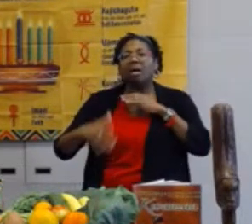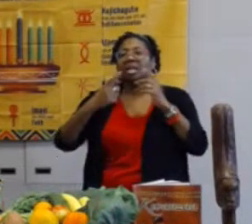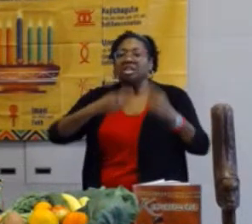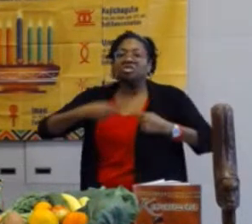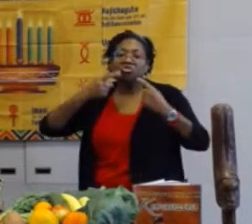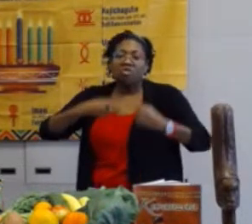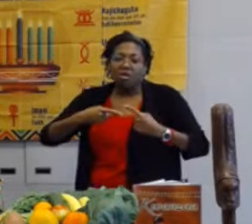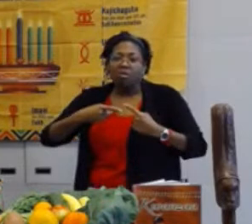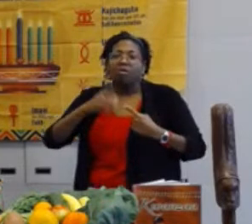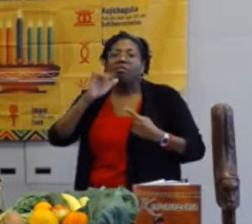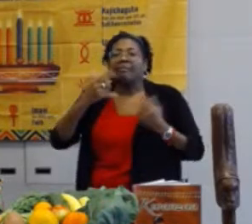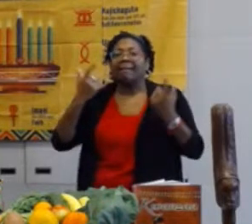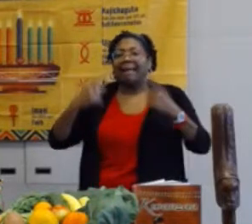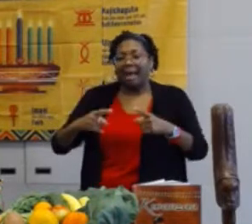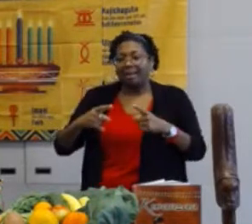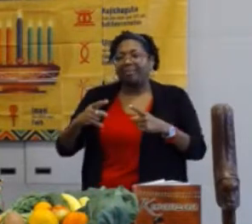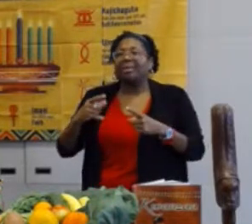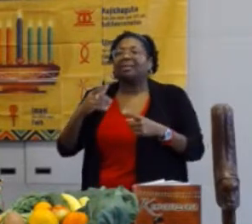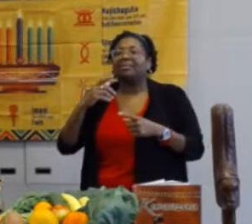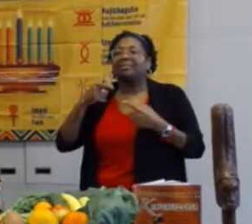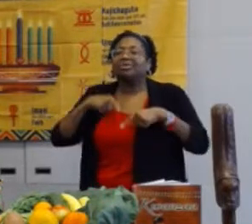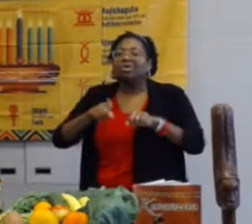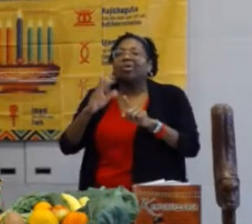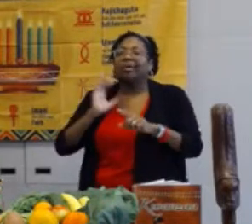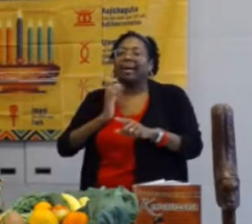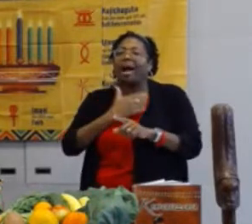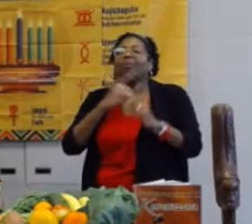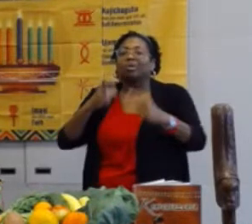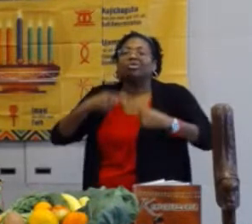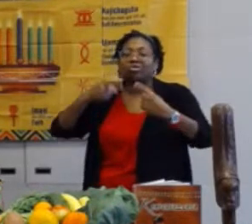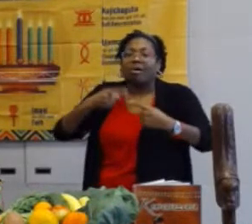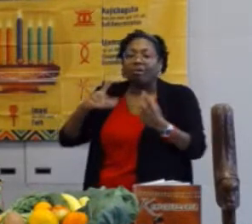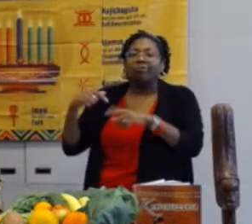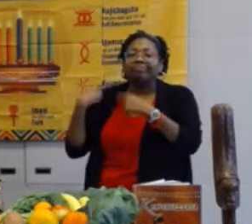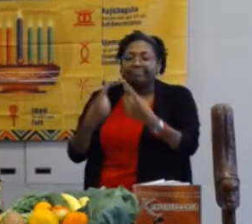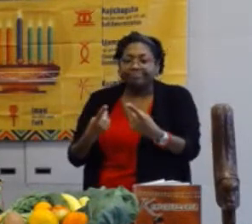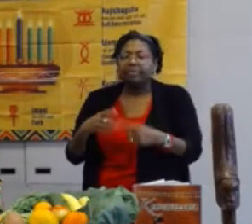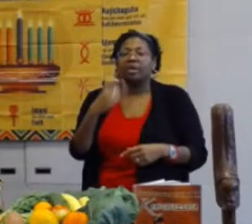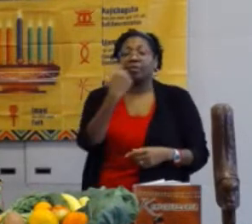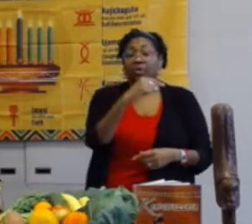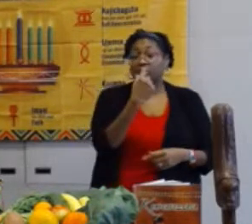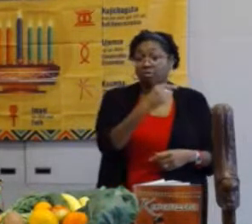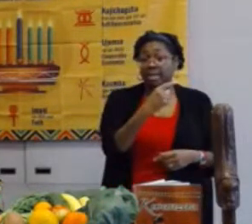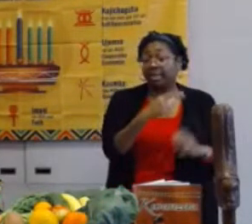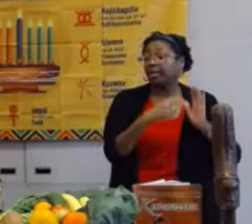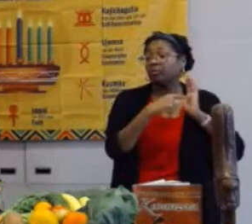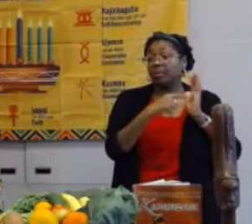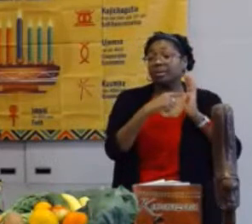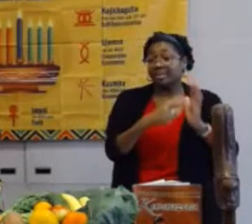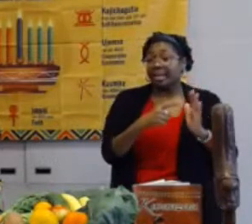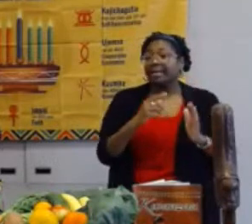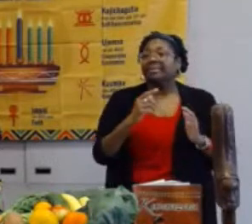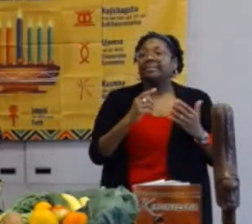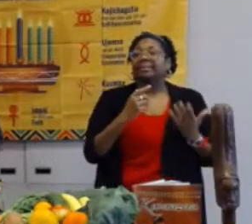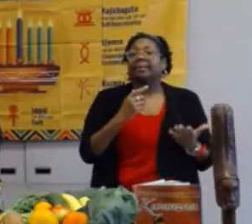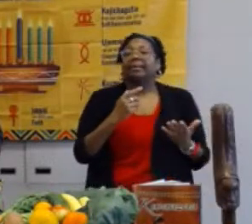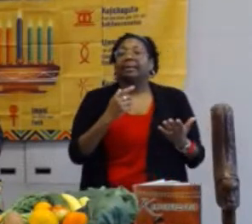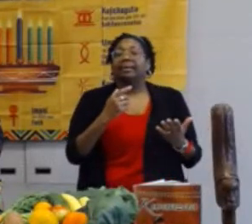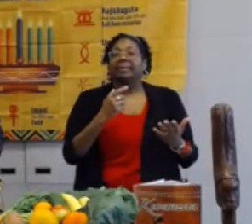on behalf of our struggle for liberation as a people. The green candles represent our